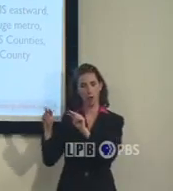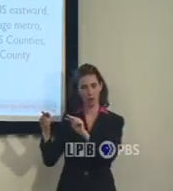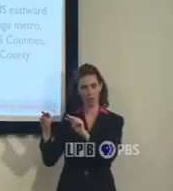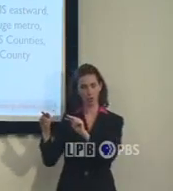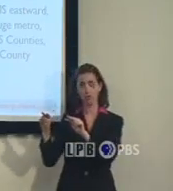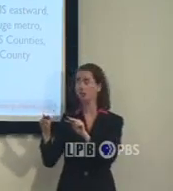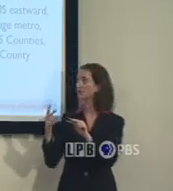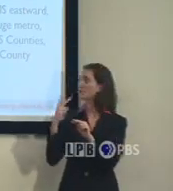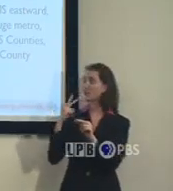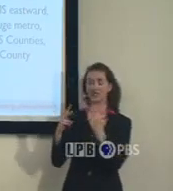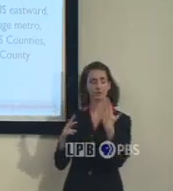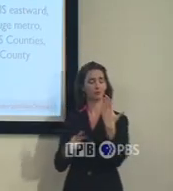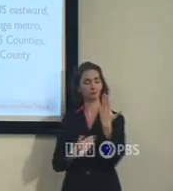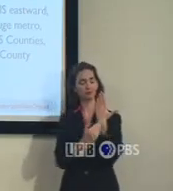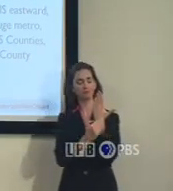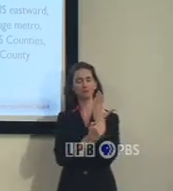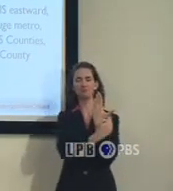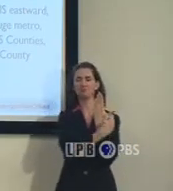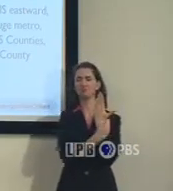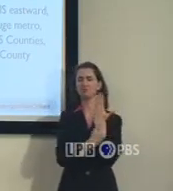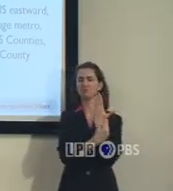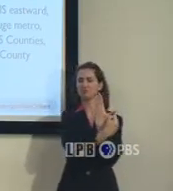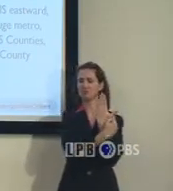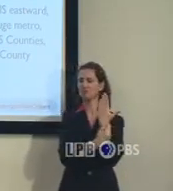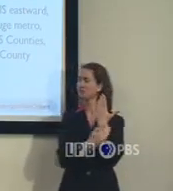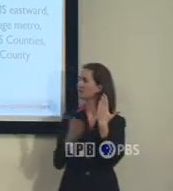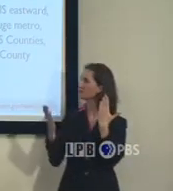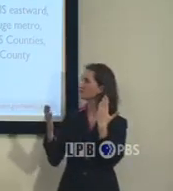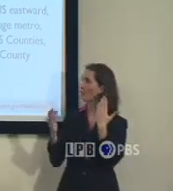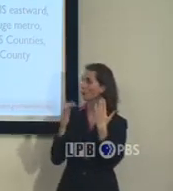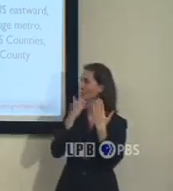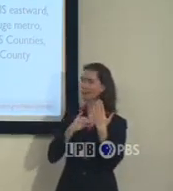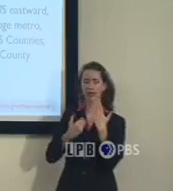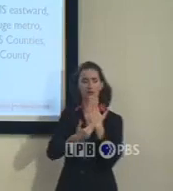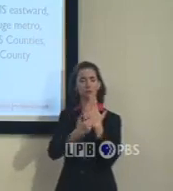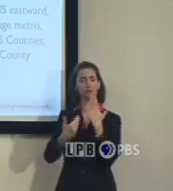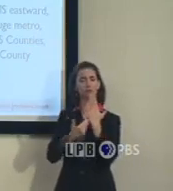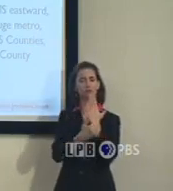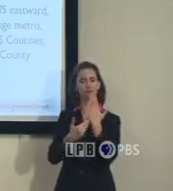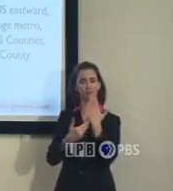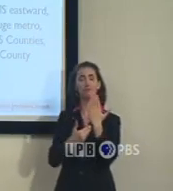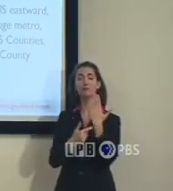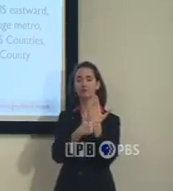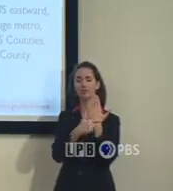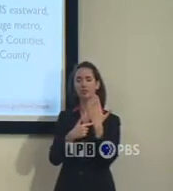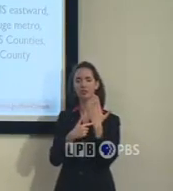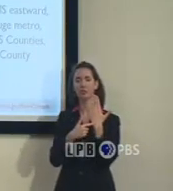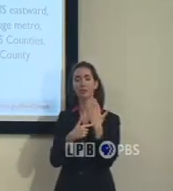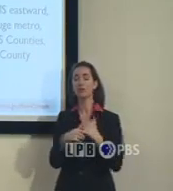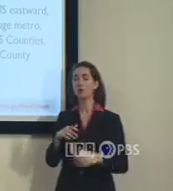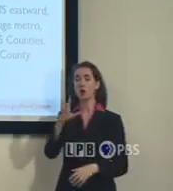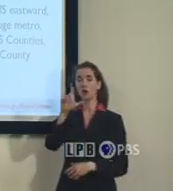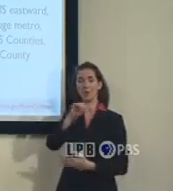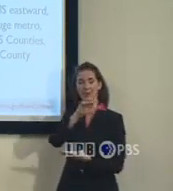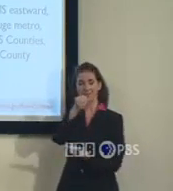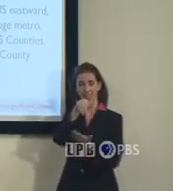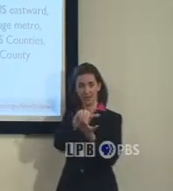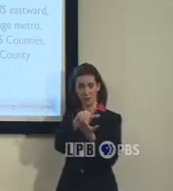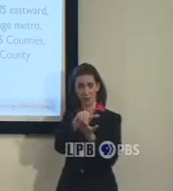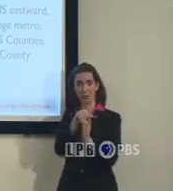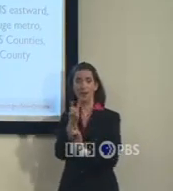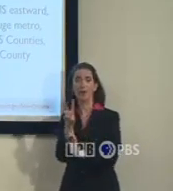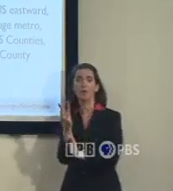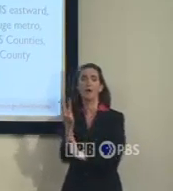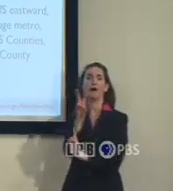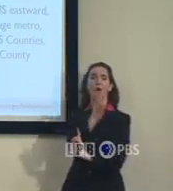bit of southeastern portions of the state, working its way back across the central coast and even towards the far